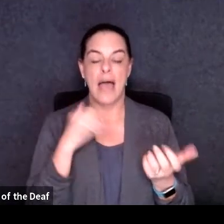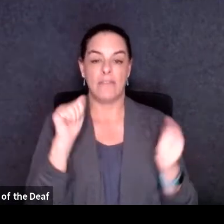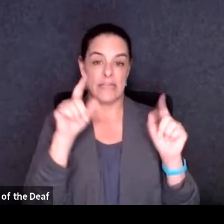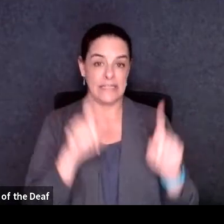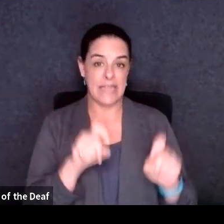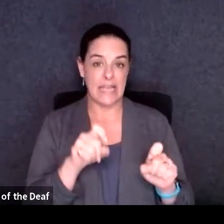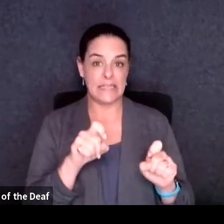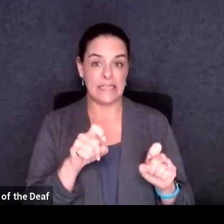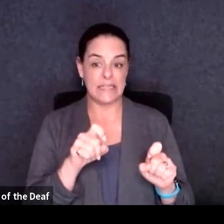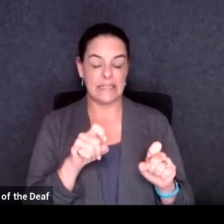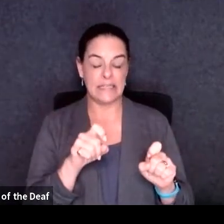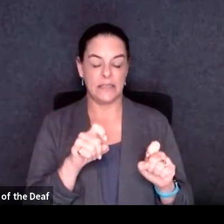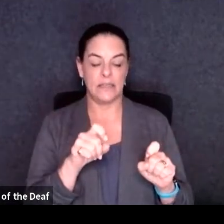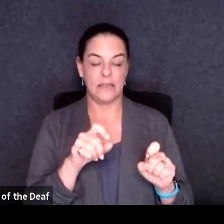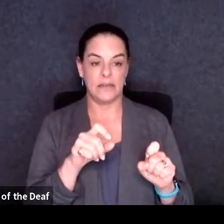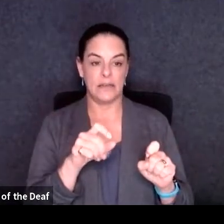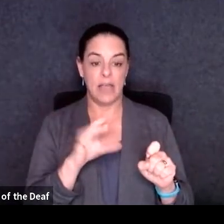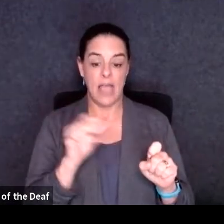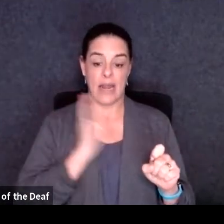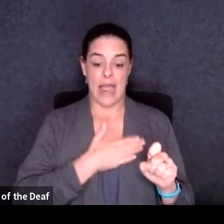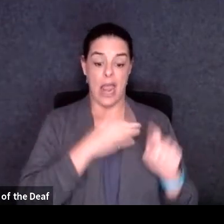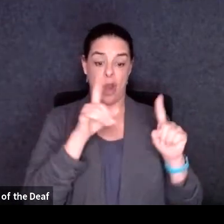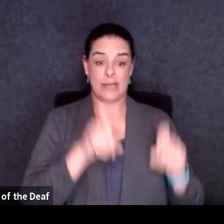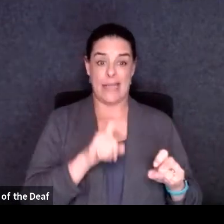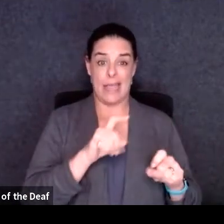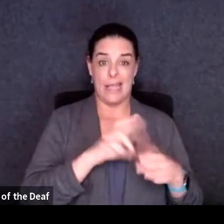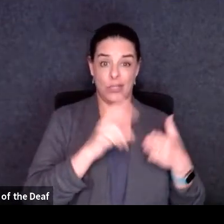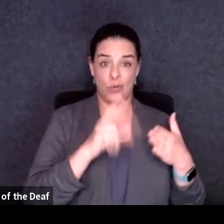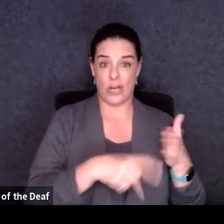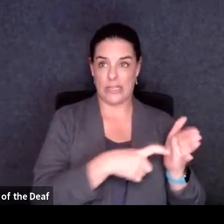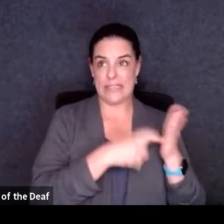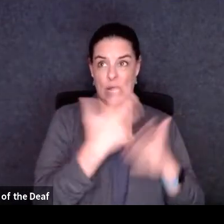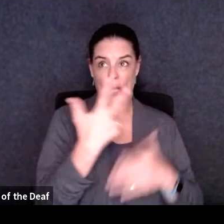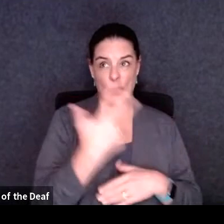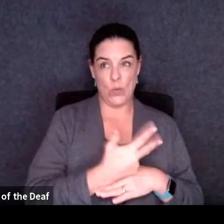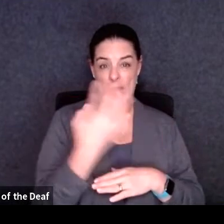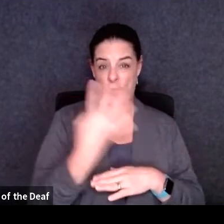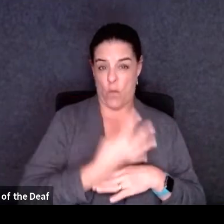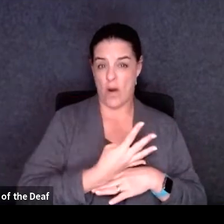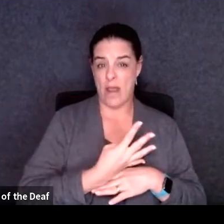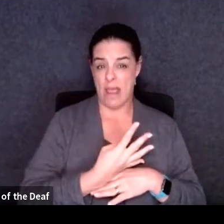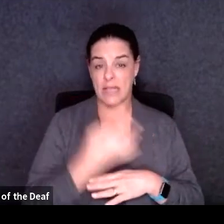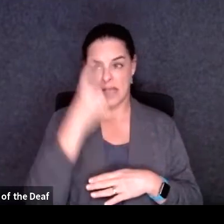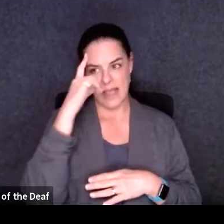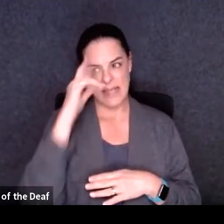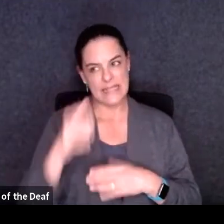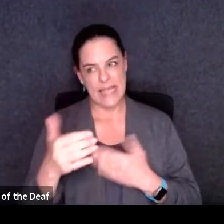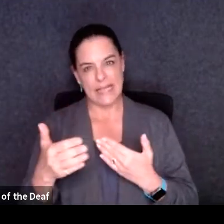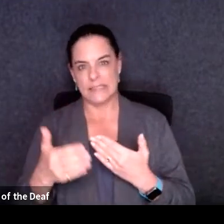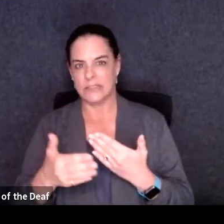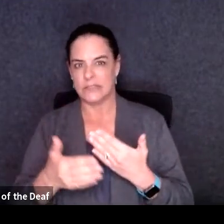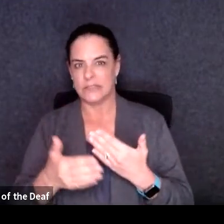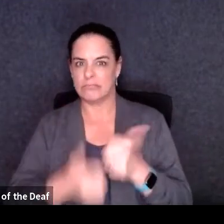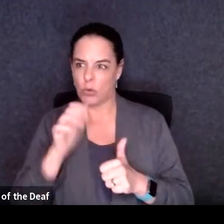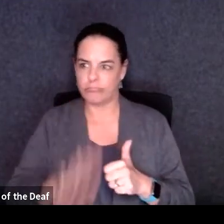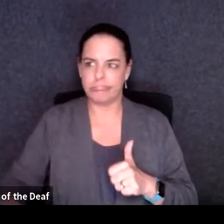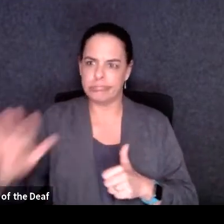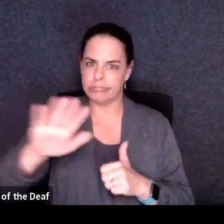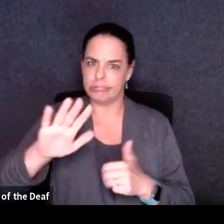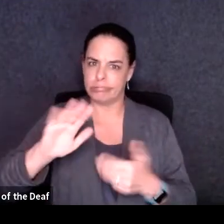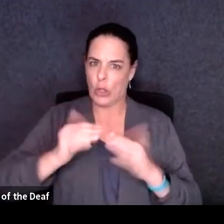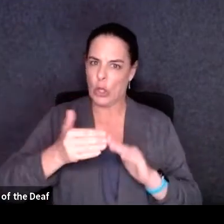and our test results take in 3 to 4 days typically to come back now, and I think that's close to where our trend is across the